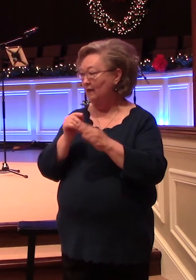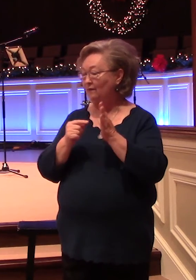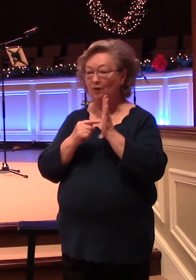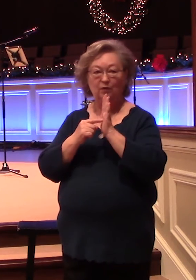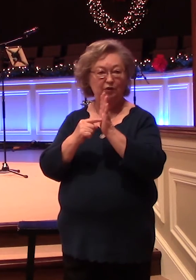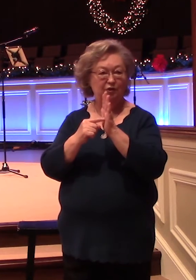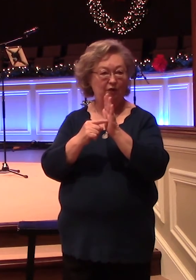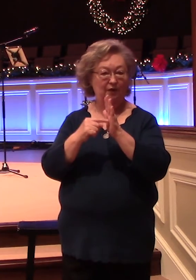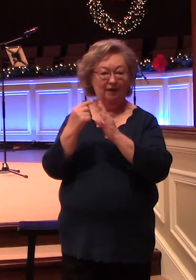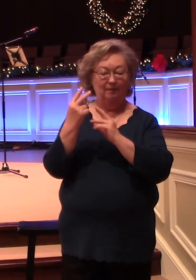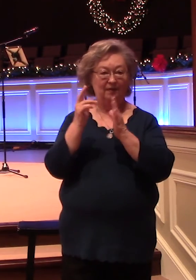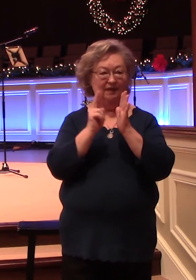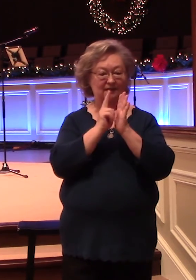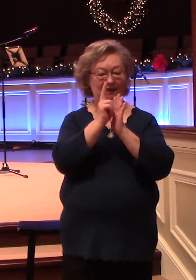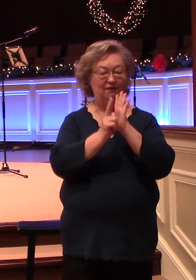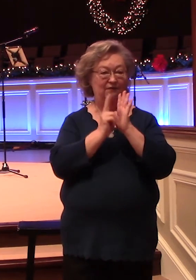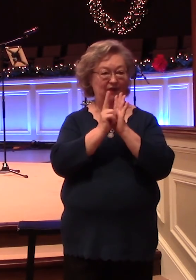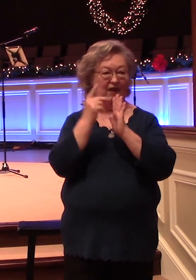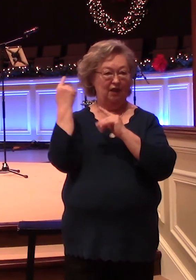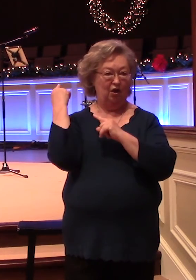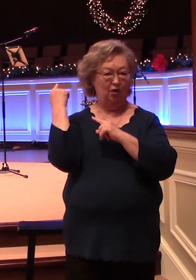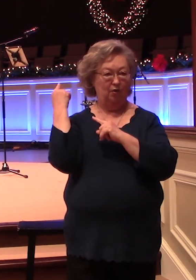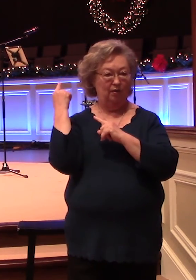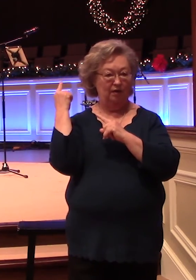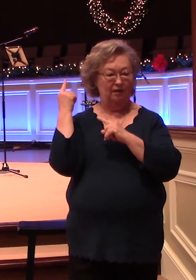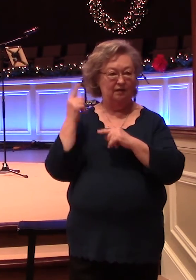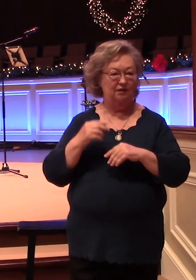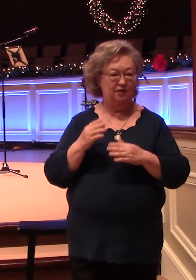remind you of something real quick.